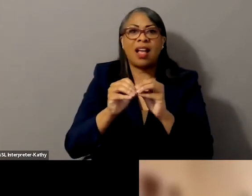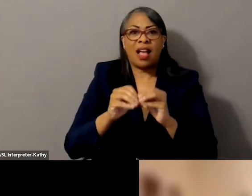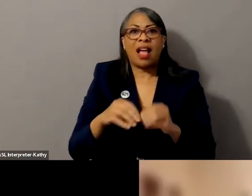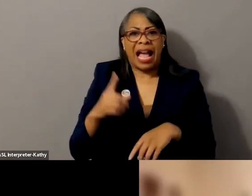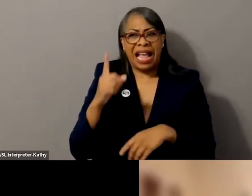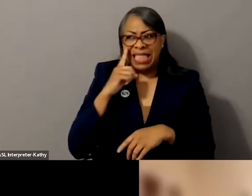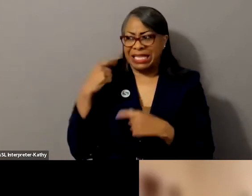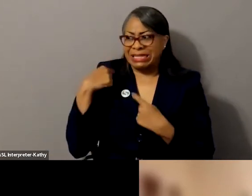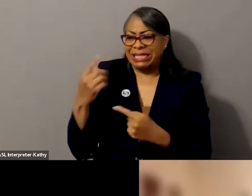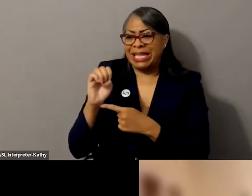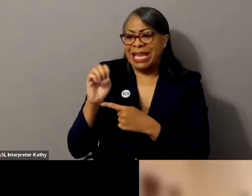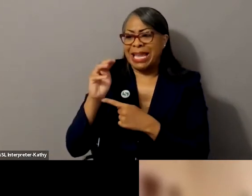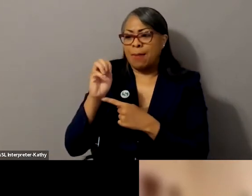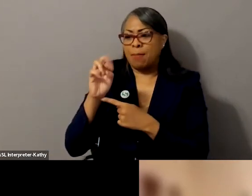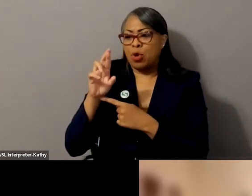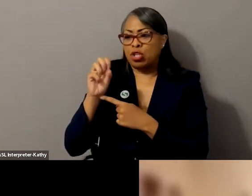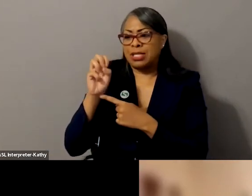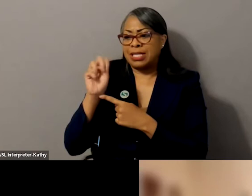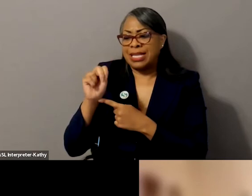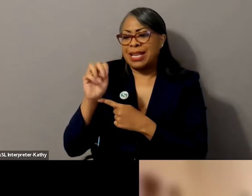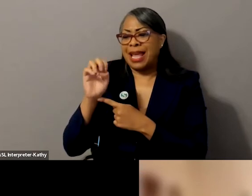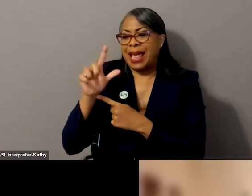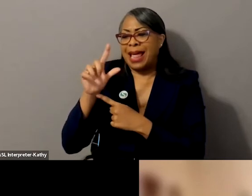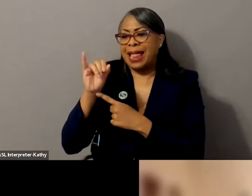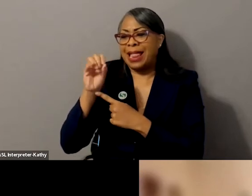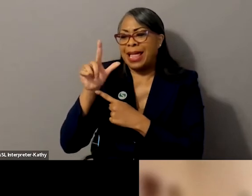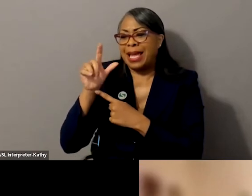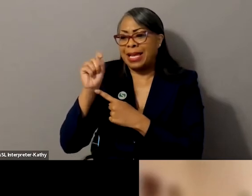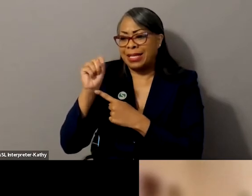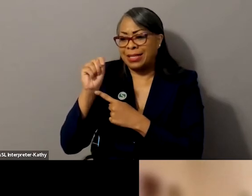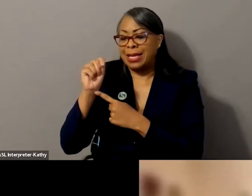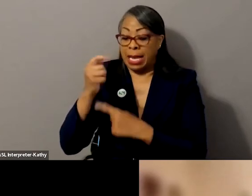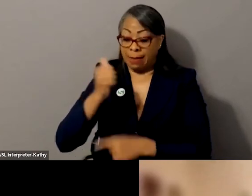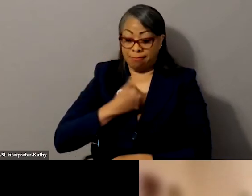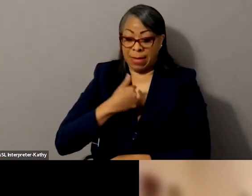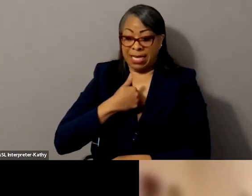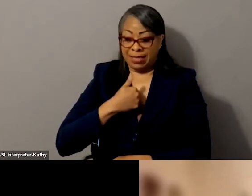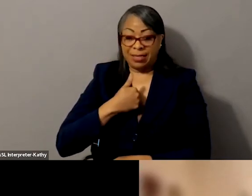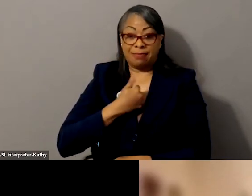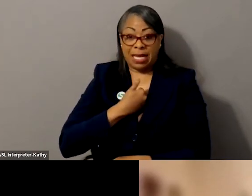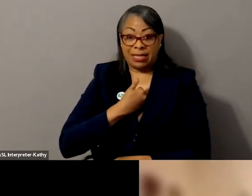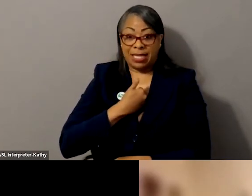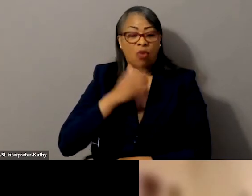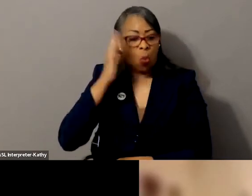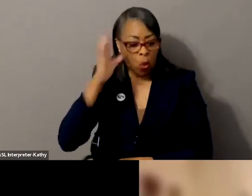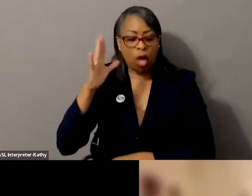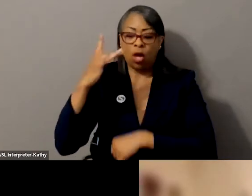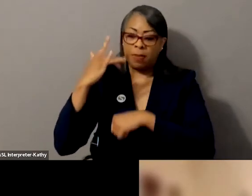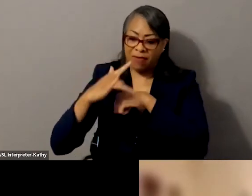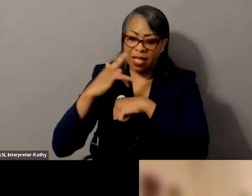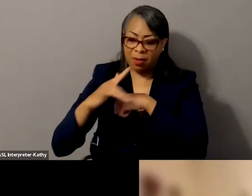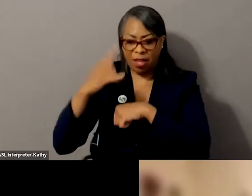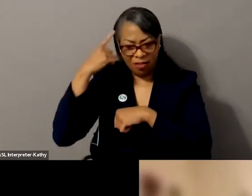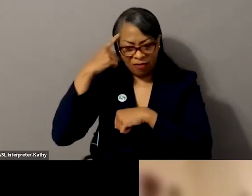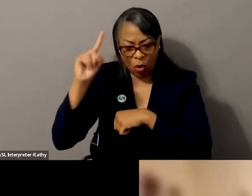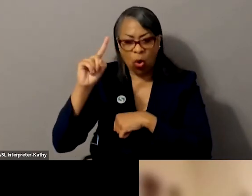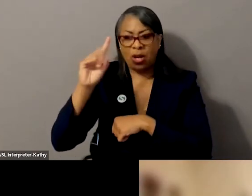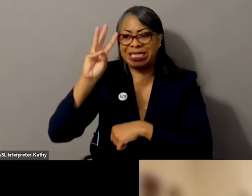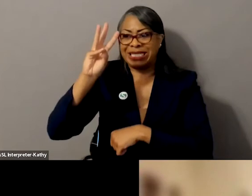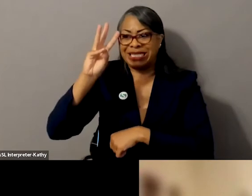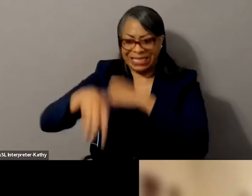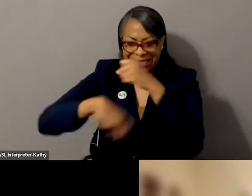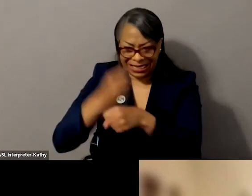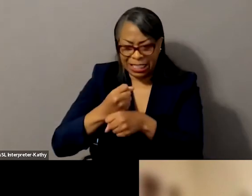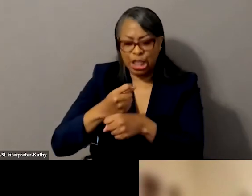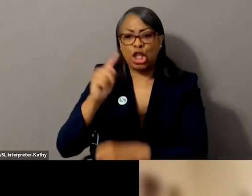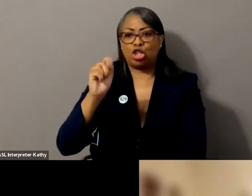Emerson Elliott, I, as the commissioner, will be available for the entire 6-year term